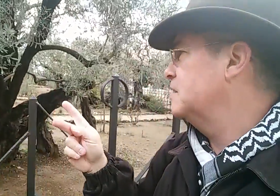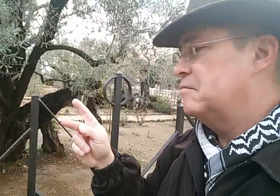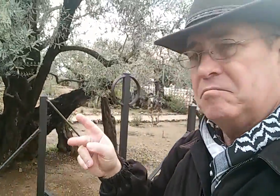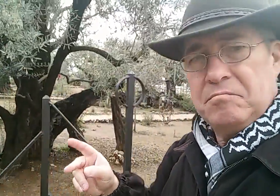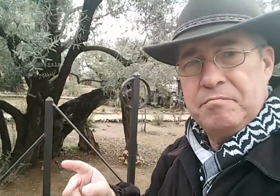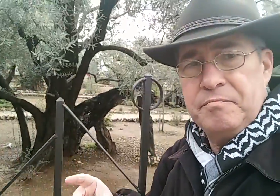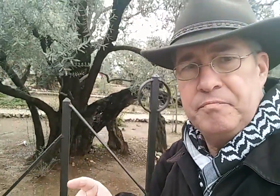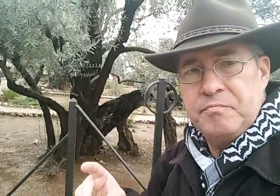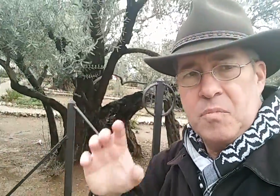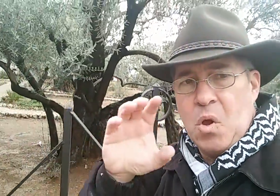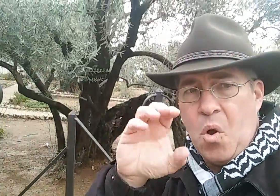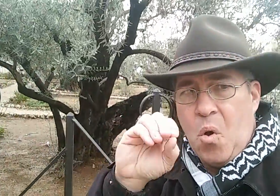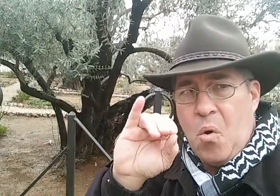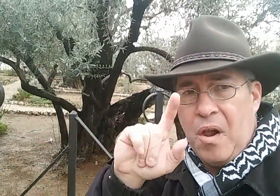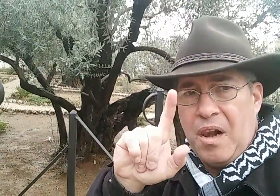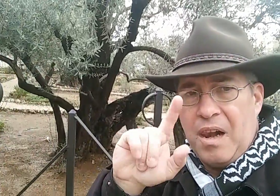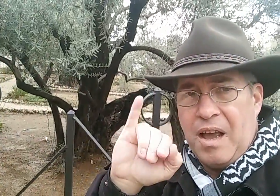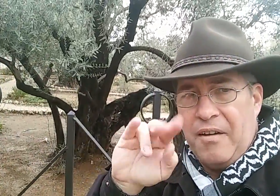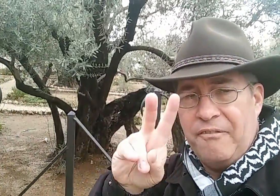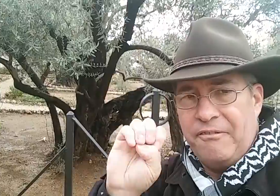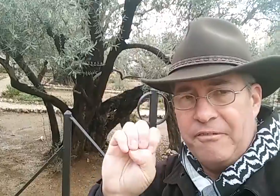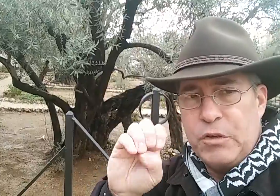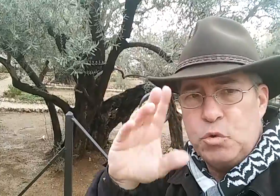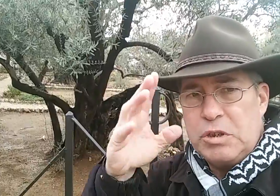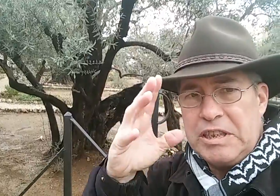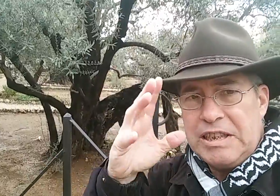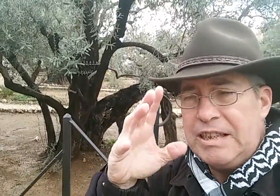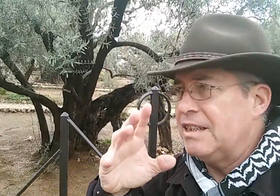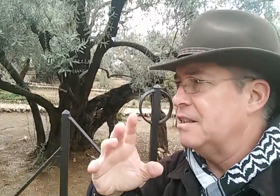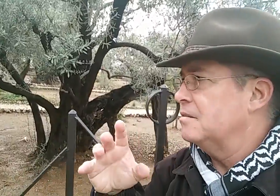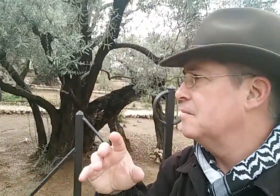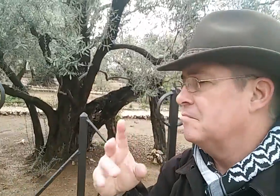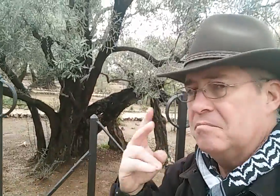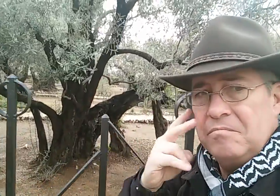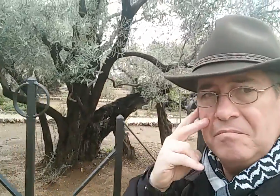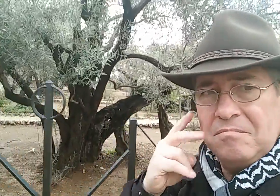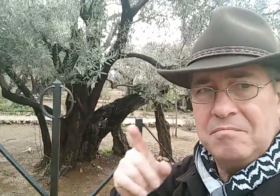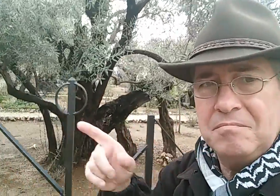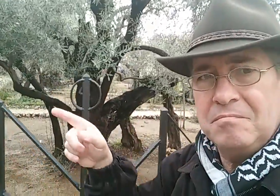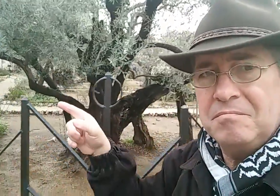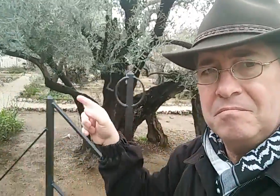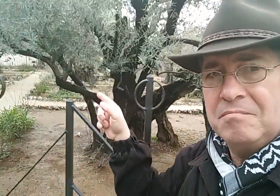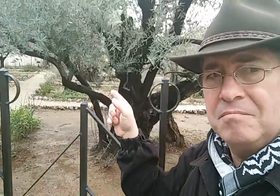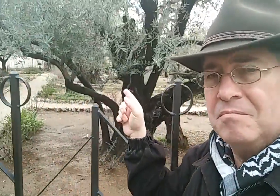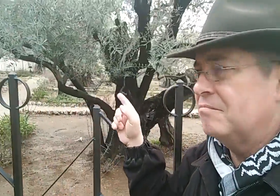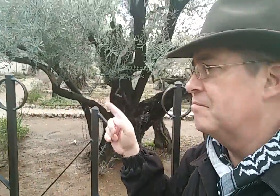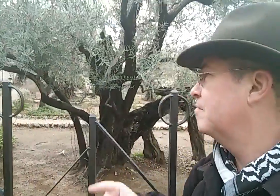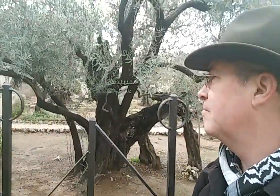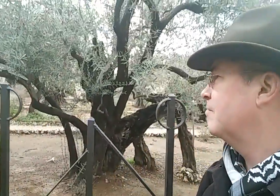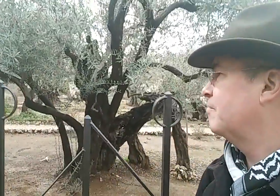You'll see here the olive trees that are there, the garden, olive trees.